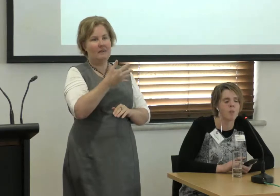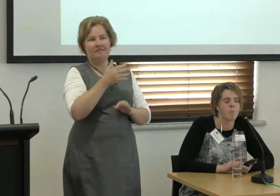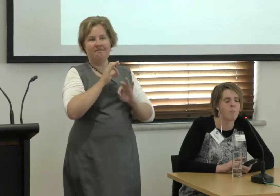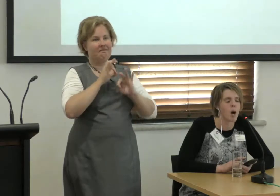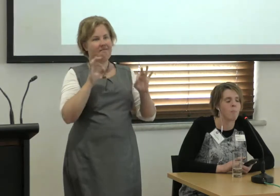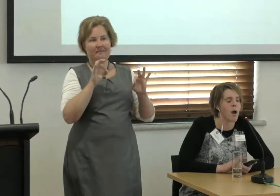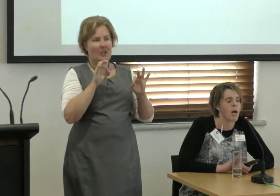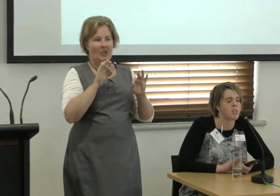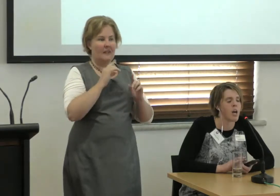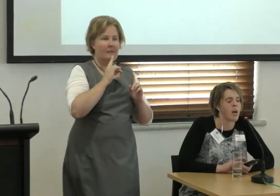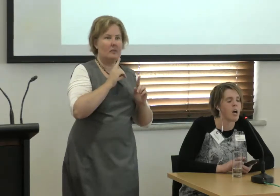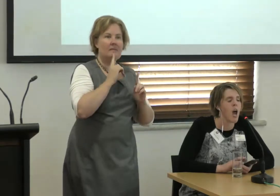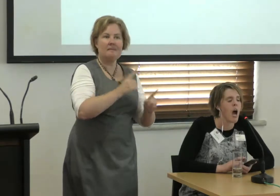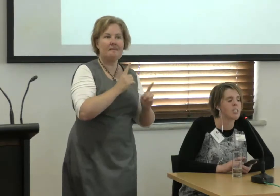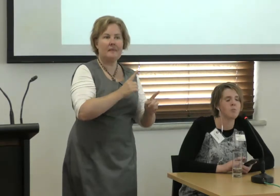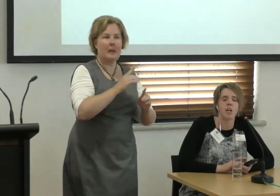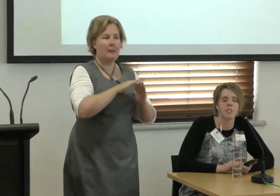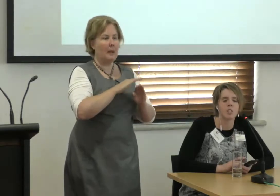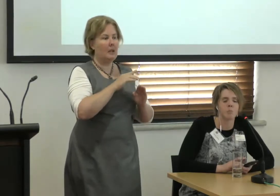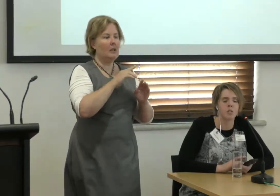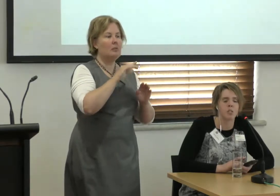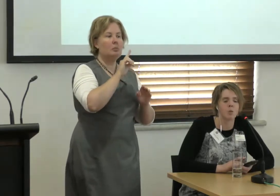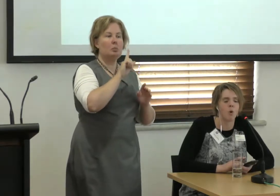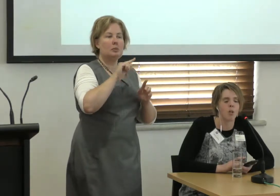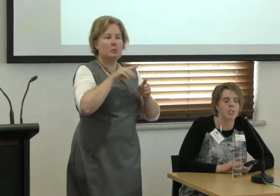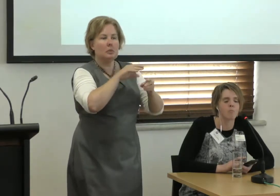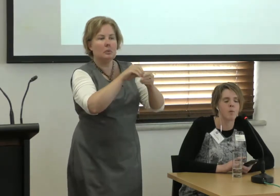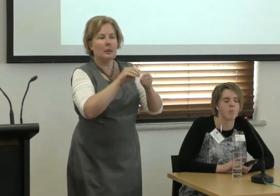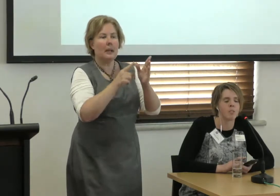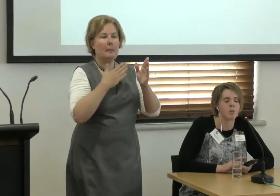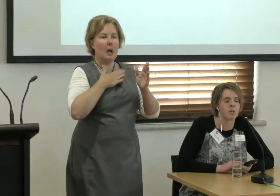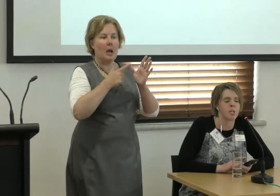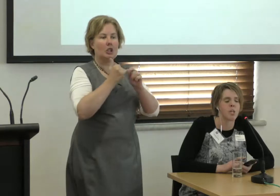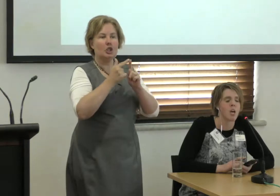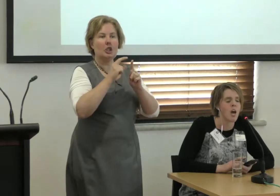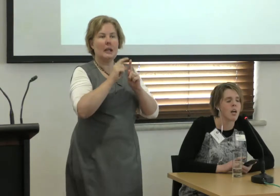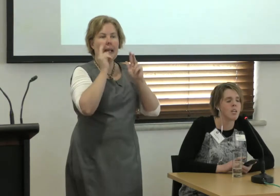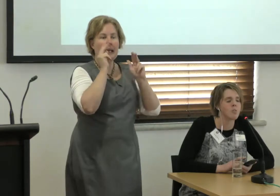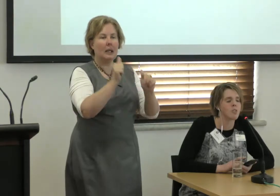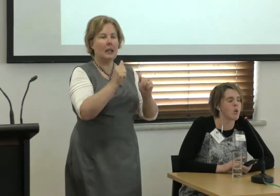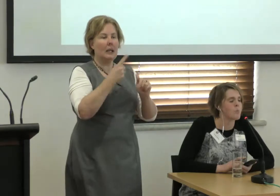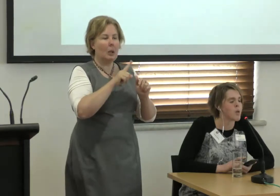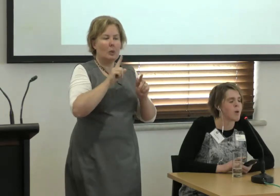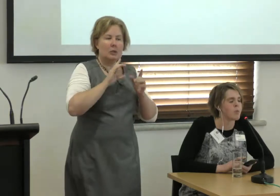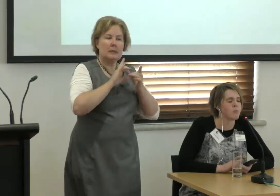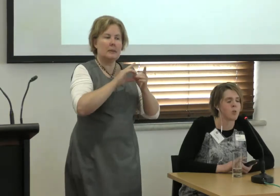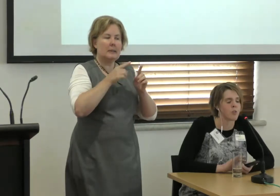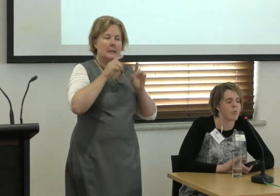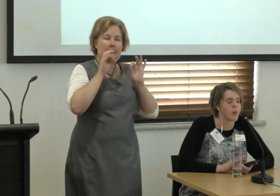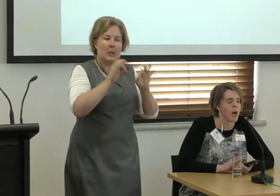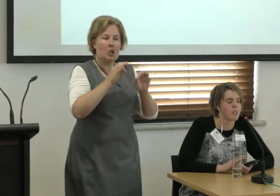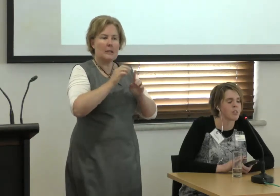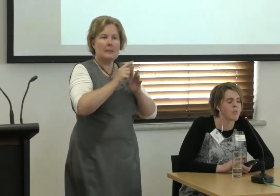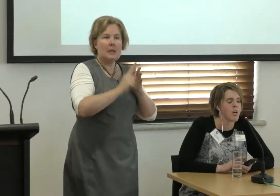inform them about My Aged Care as it relates to the specialist support needs of people with disability. And as a result, many people are falling through